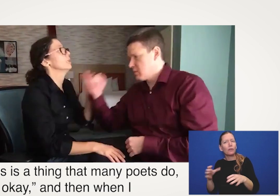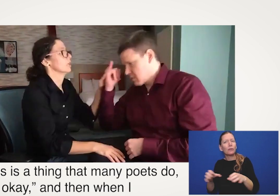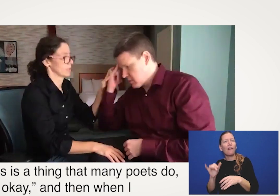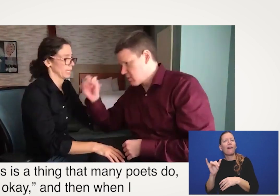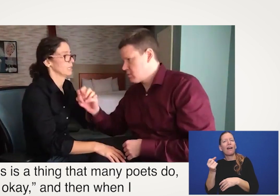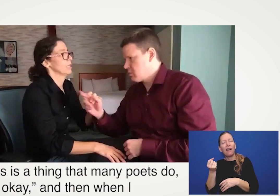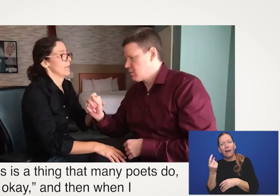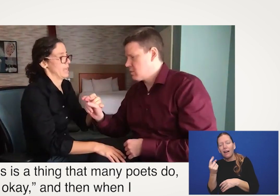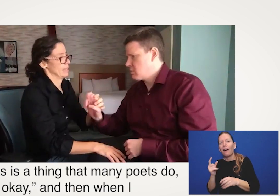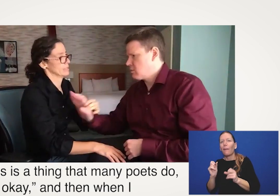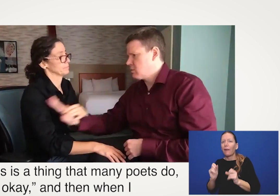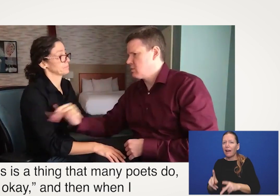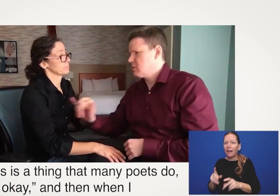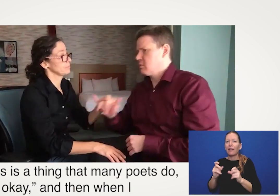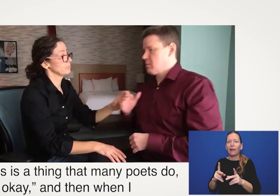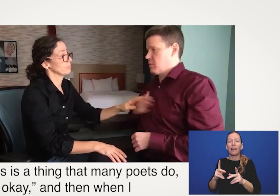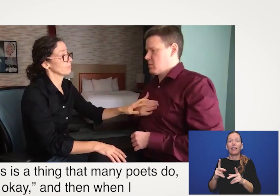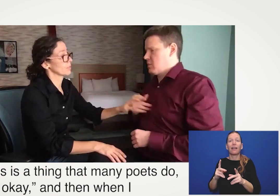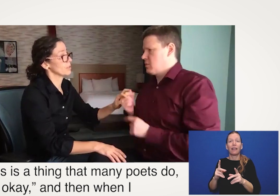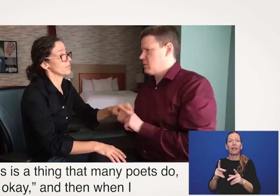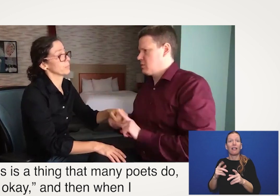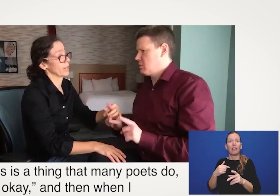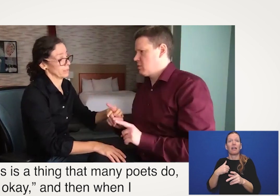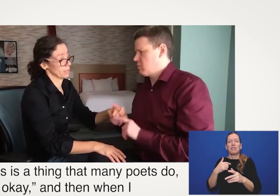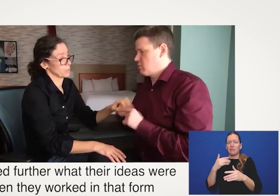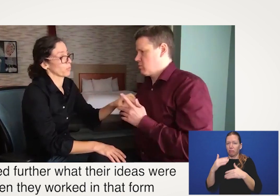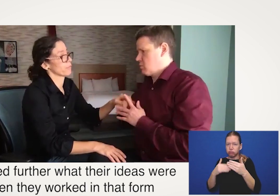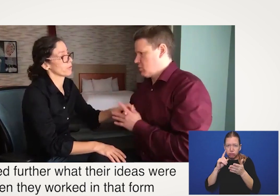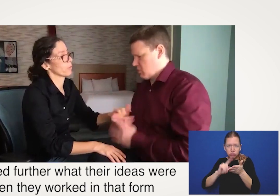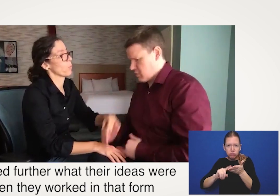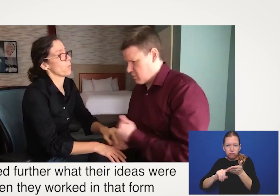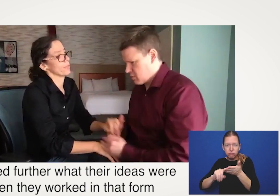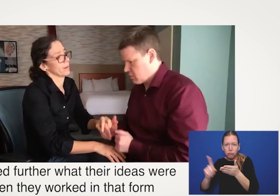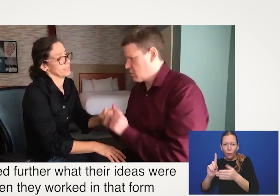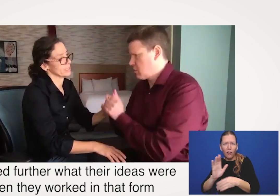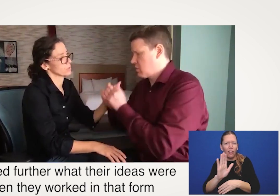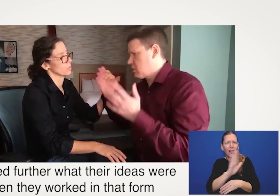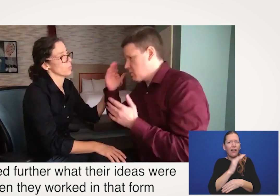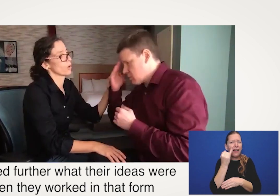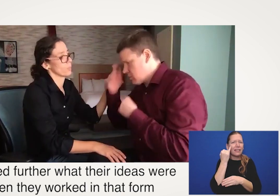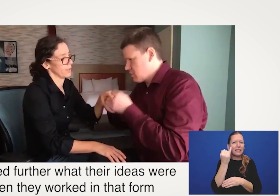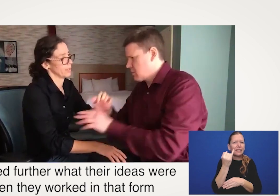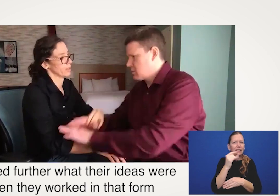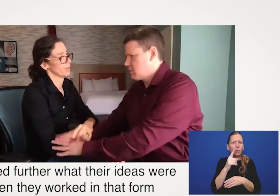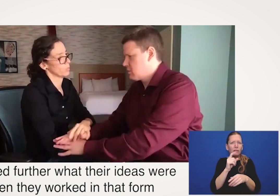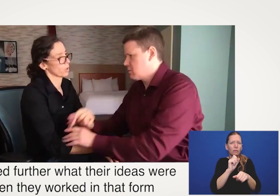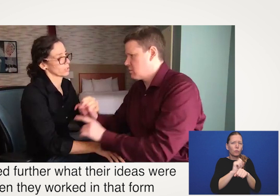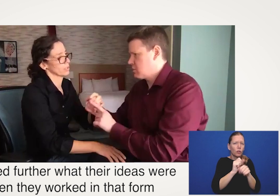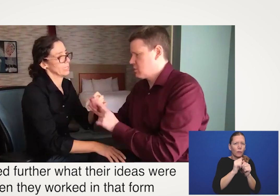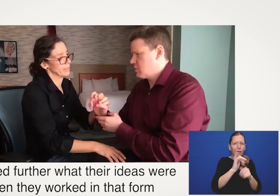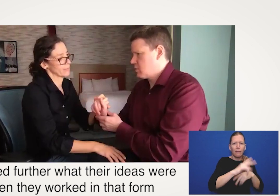do. Okay. And then when I explored further what their ideas were when they